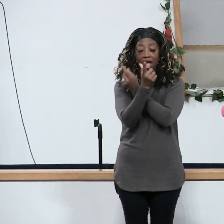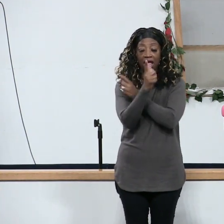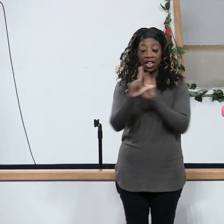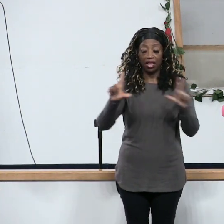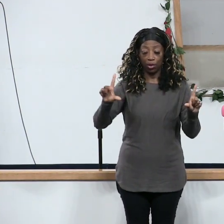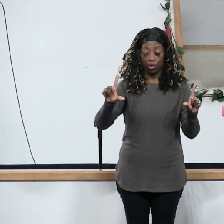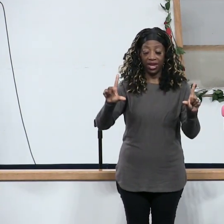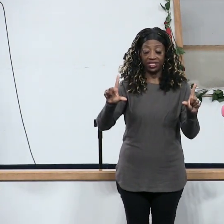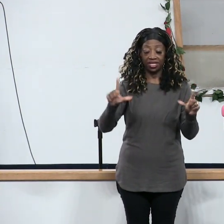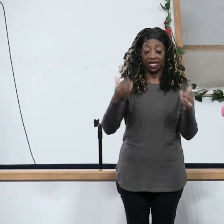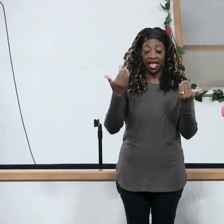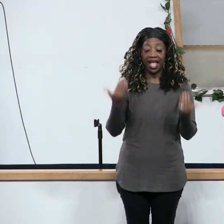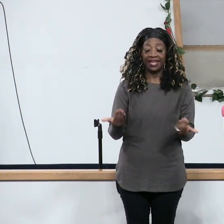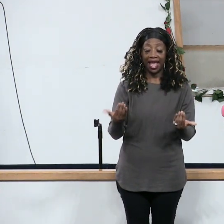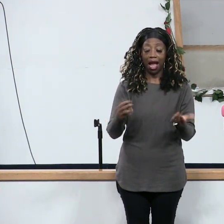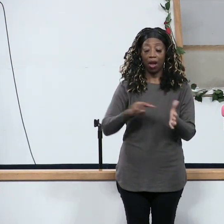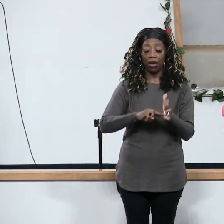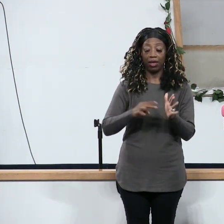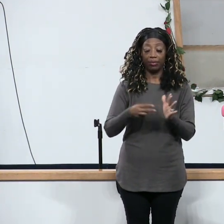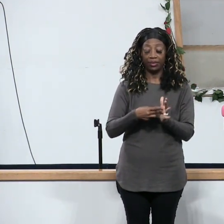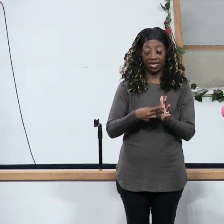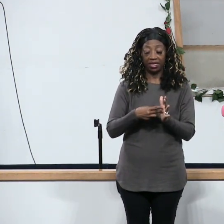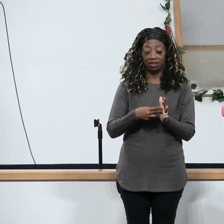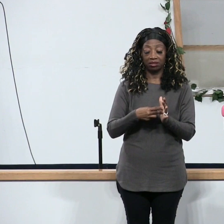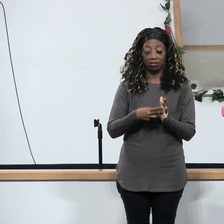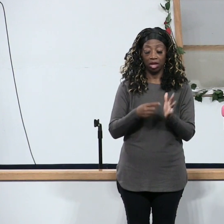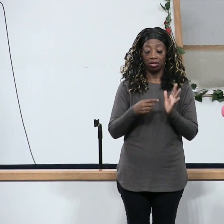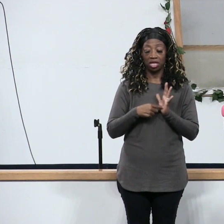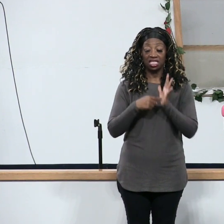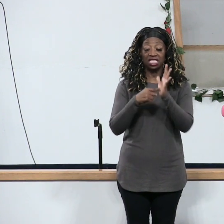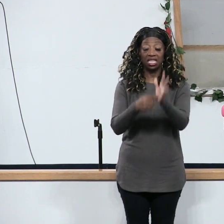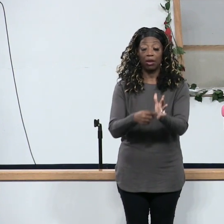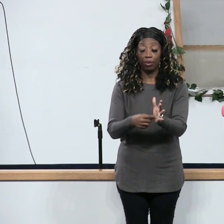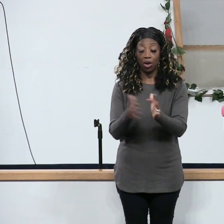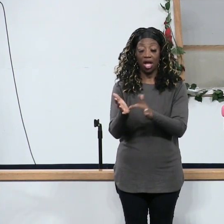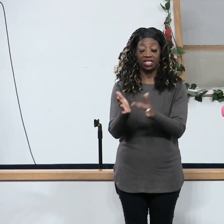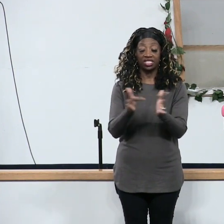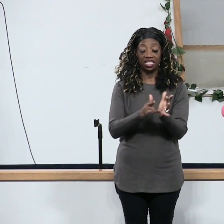now turned into the symbol of Jesus and his